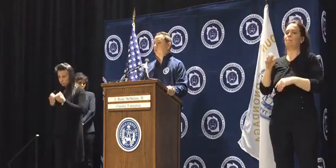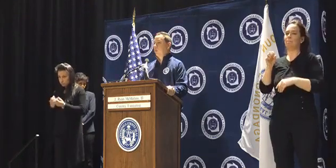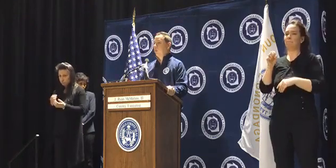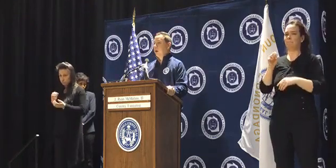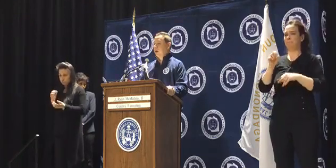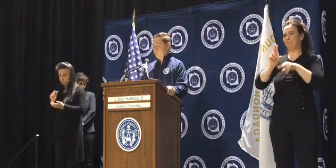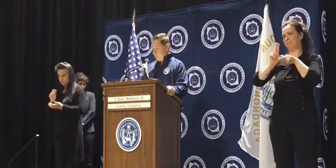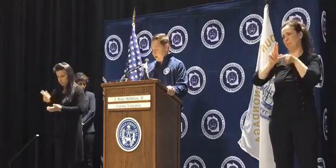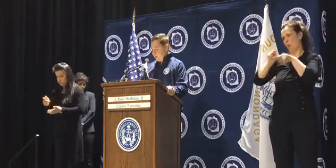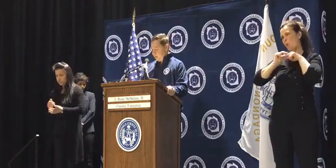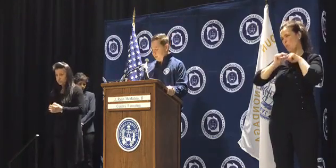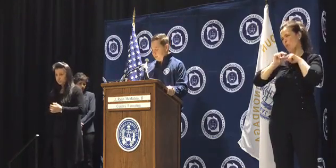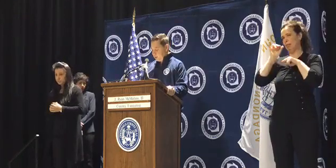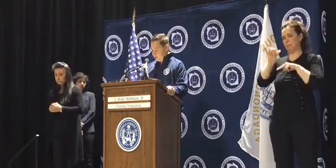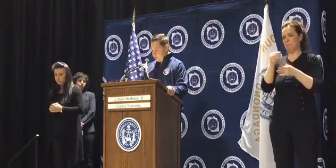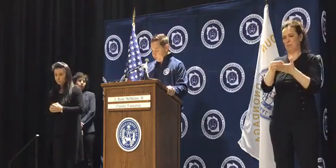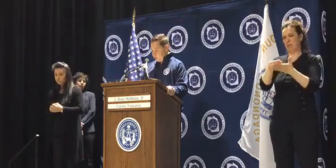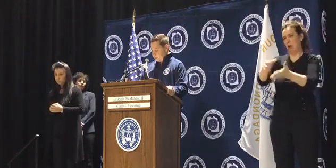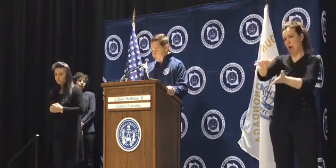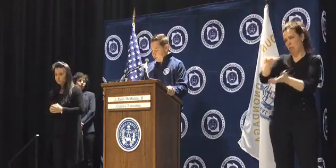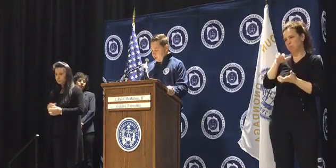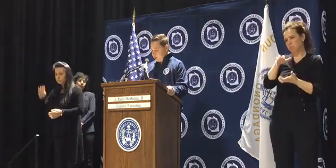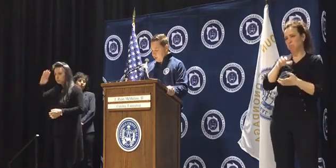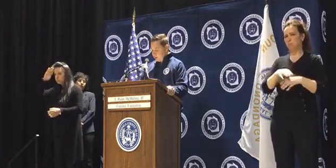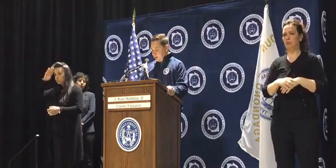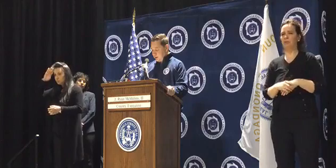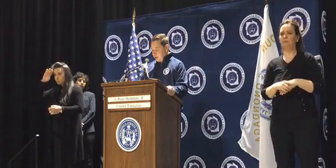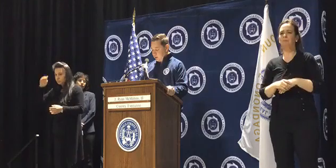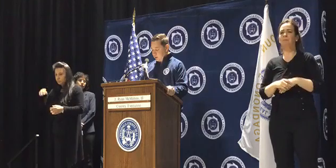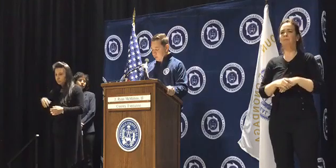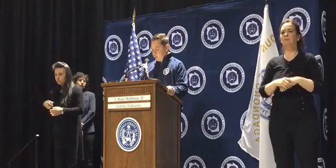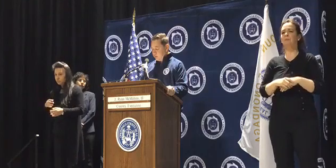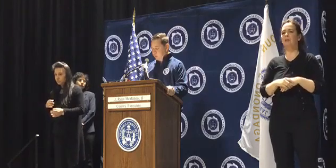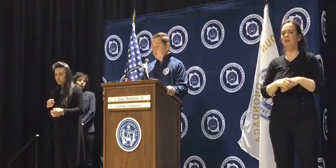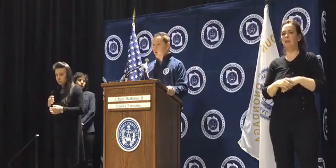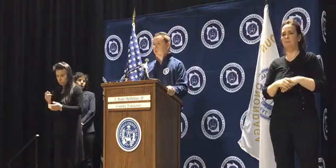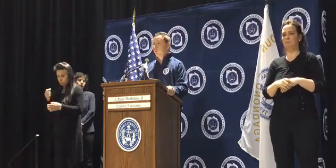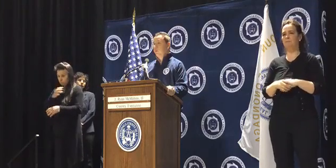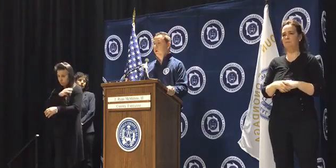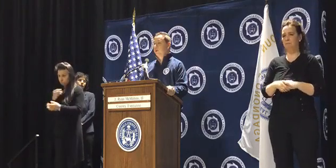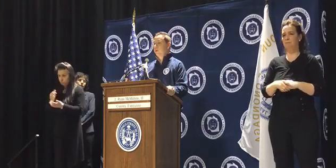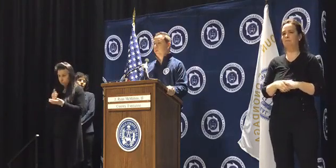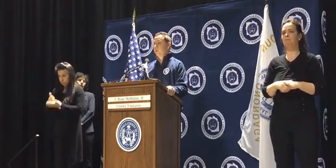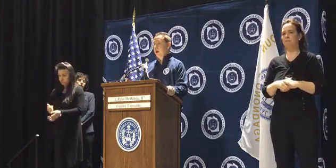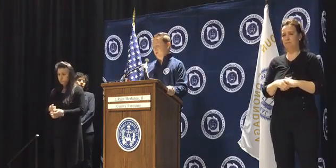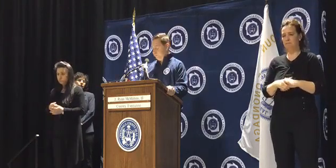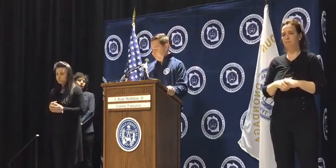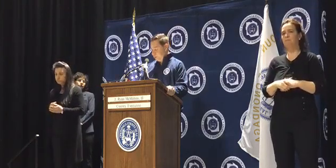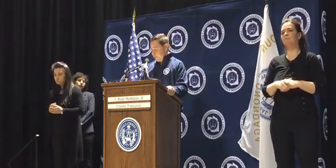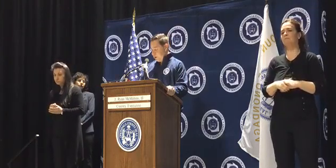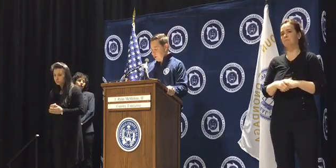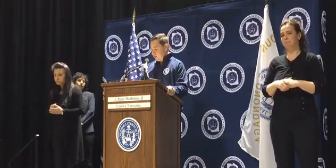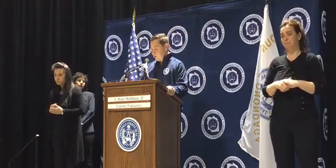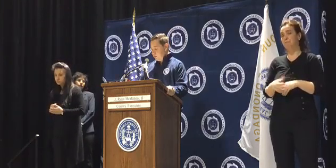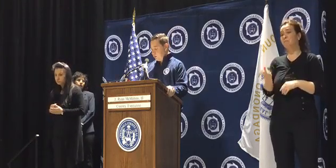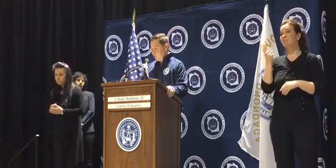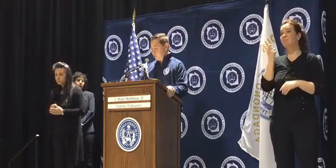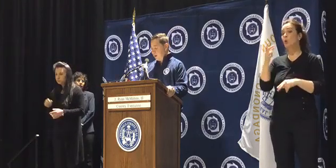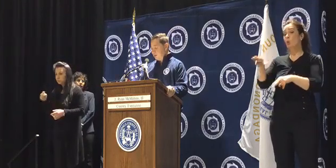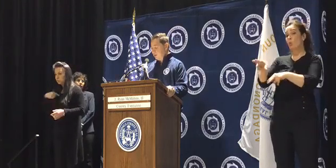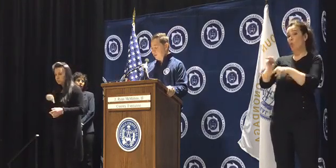with a loan program that everybody can take advantage of. The Onondaga County has created bridge loans in partnership with that. And